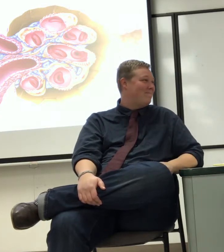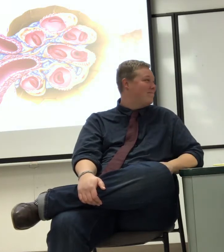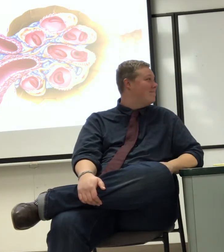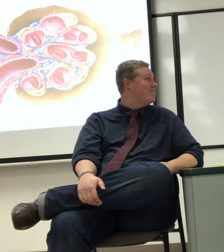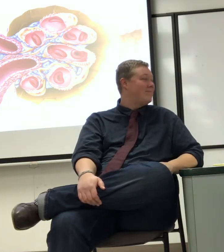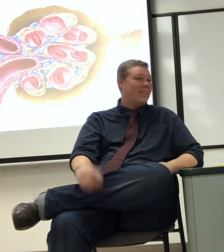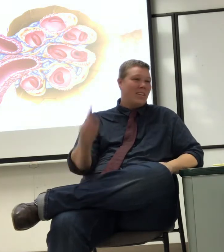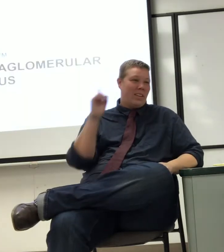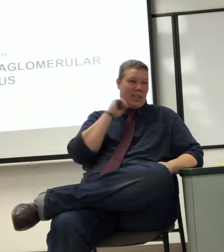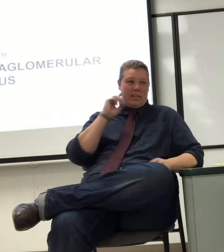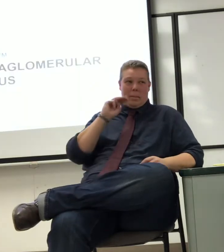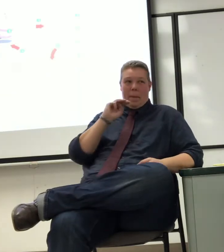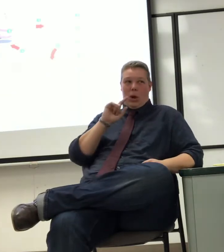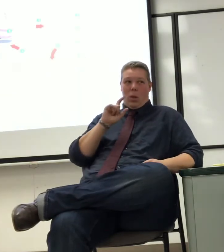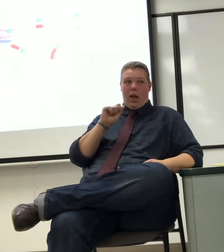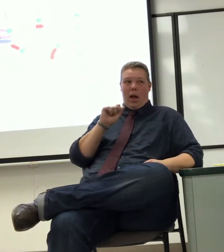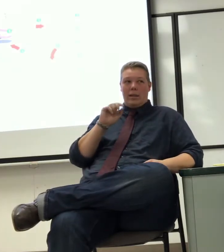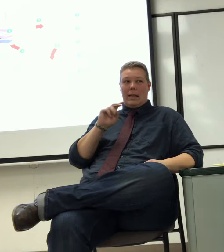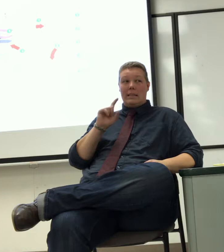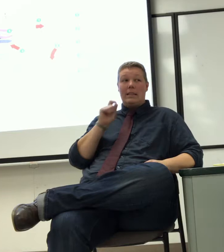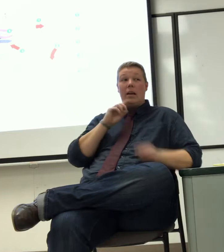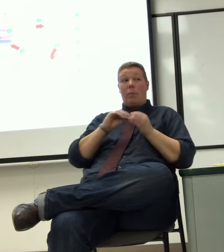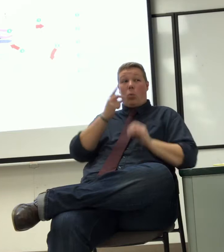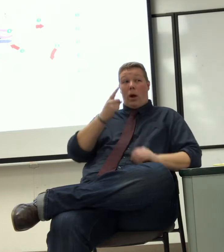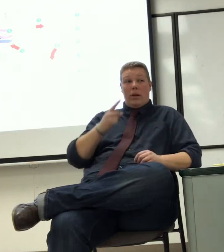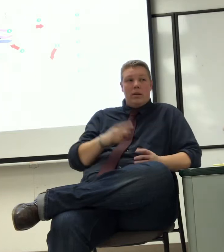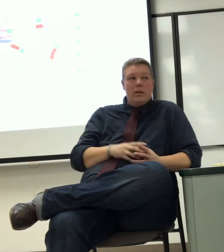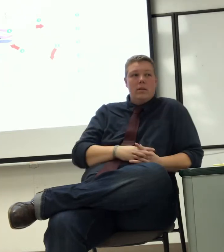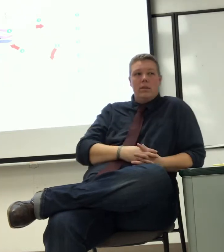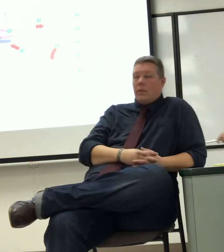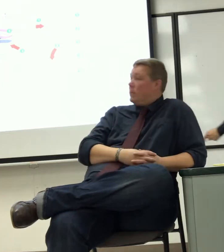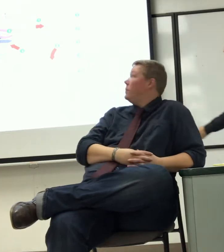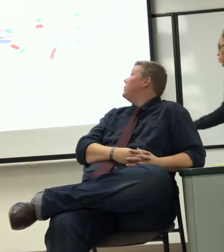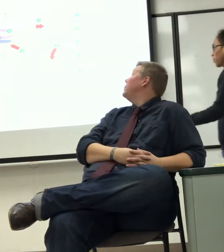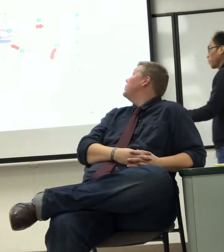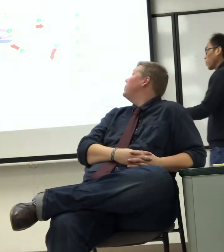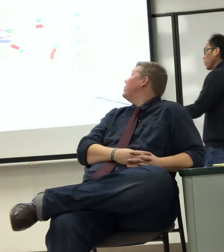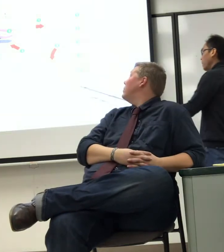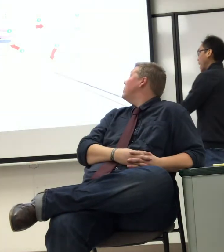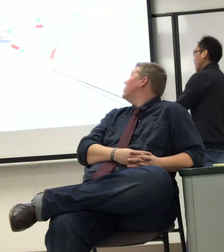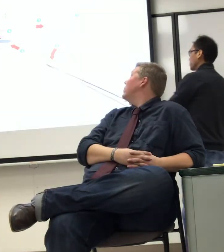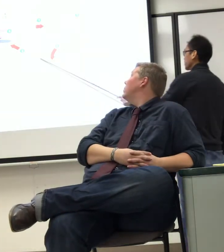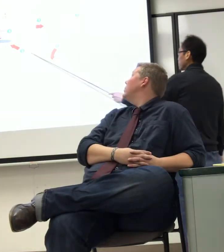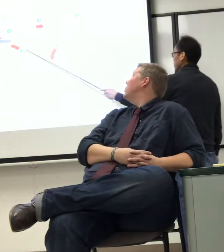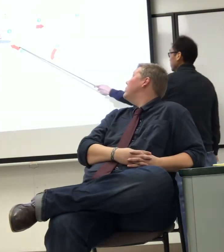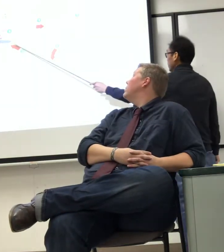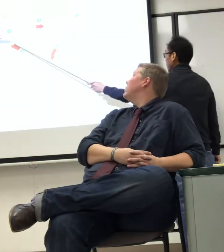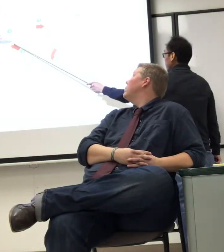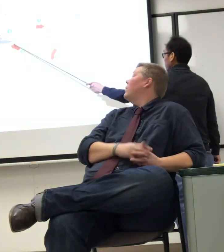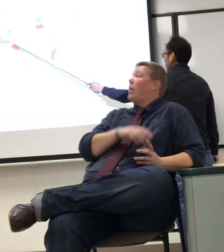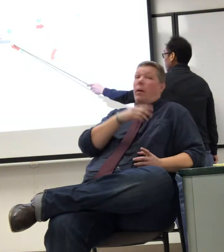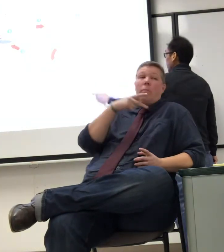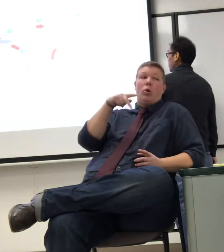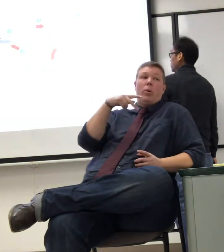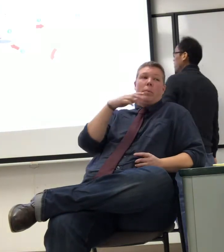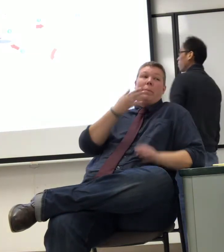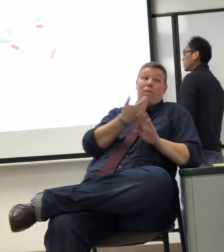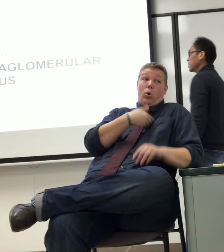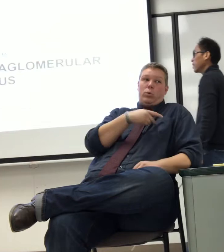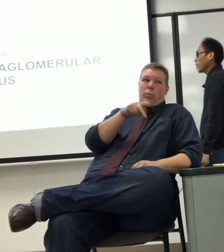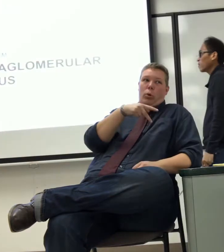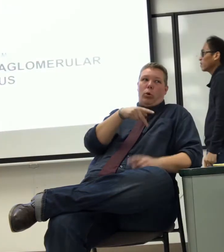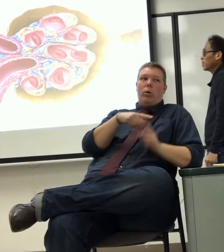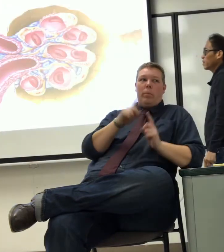is the macula densa. On the previous slide, macula densa was a little purple patch. But here you see a